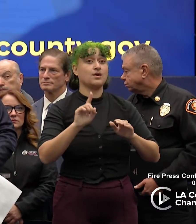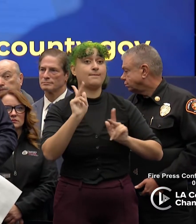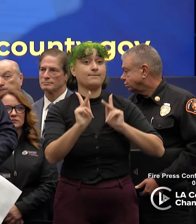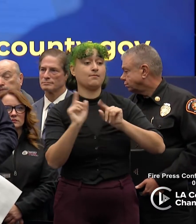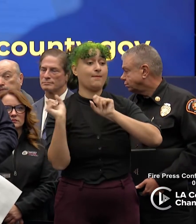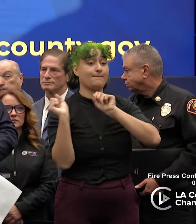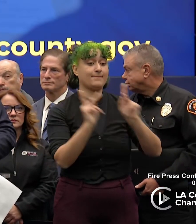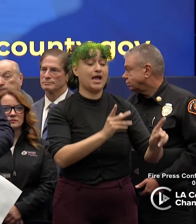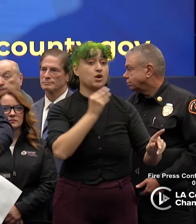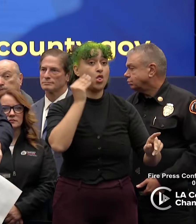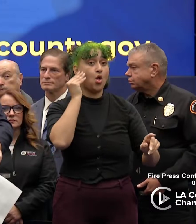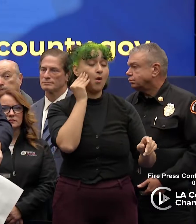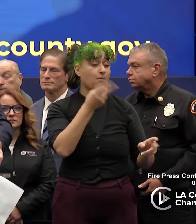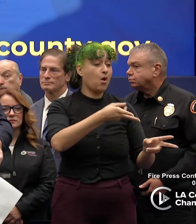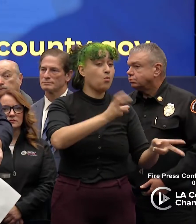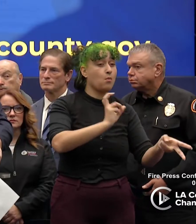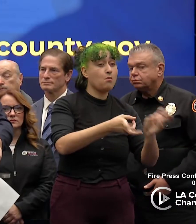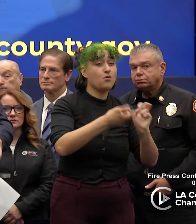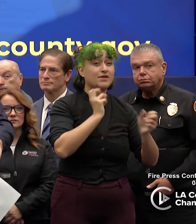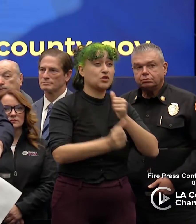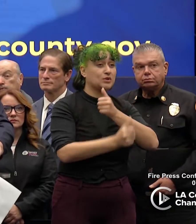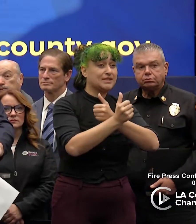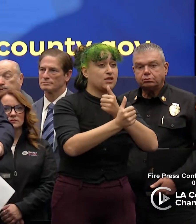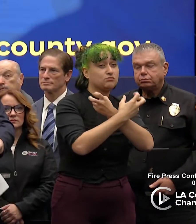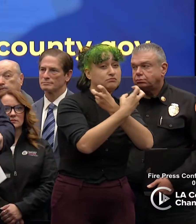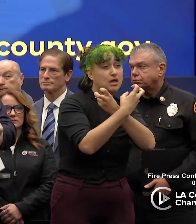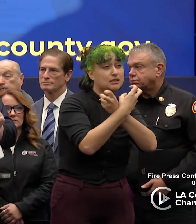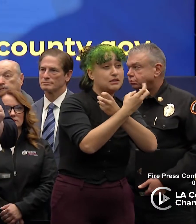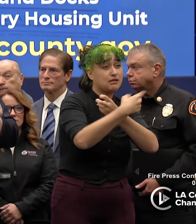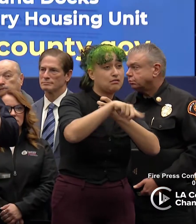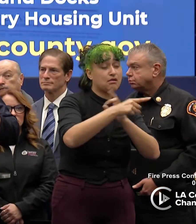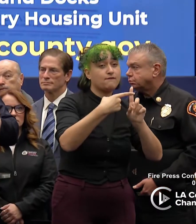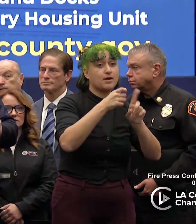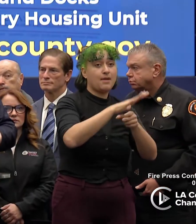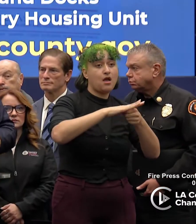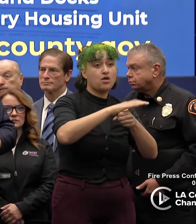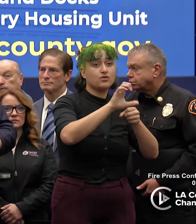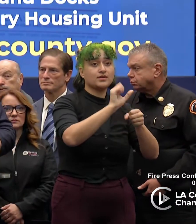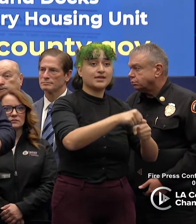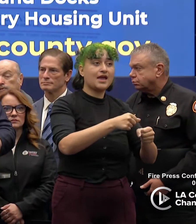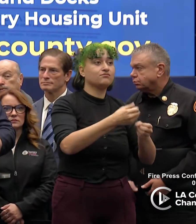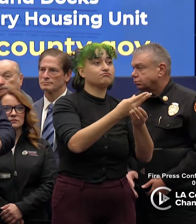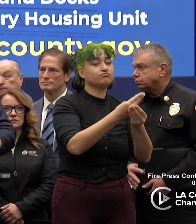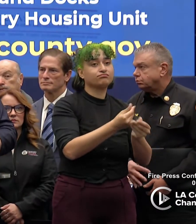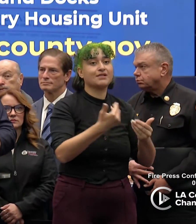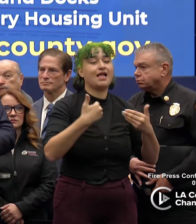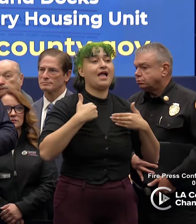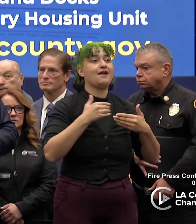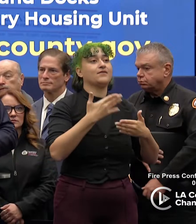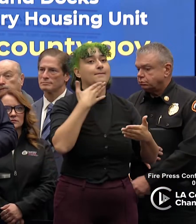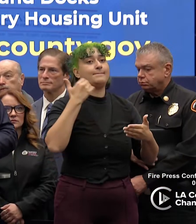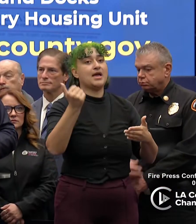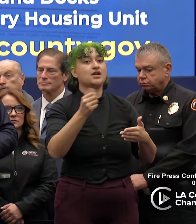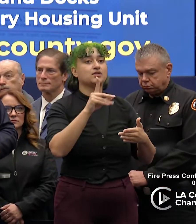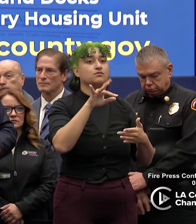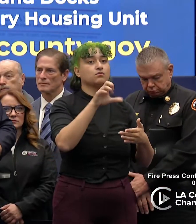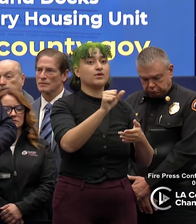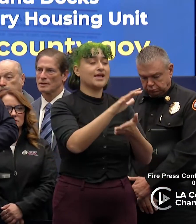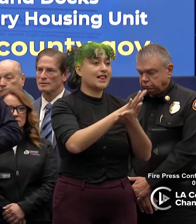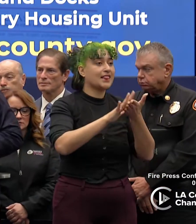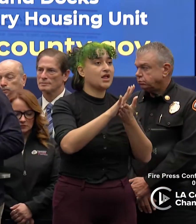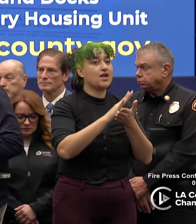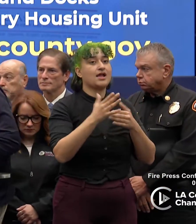by removing those hazards from that area, so that then we can get into greater debris clearing and ultimately rebuilding.